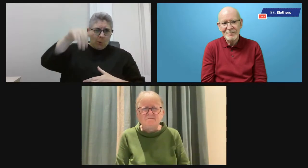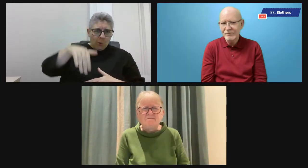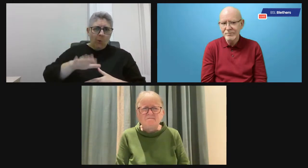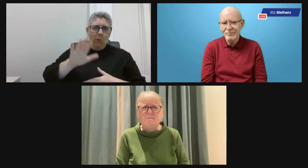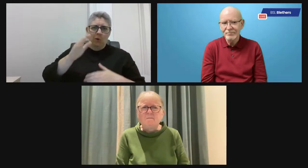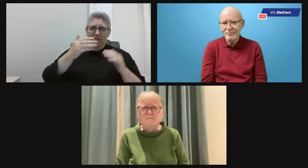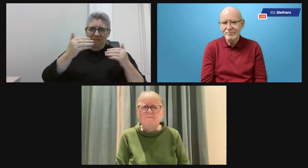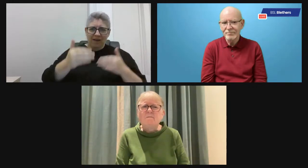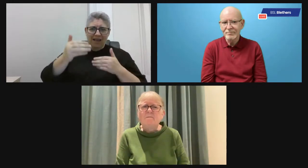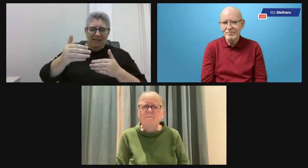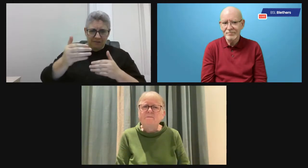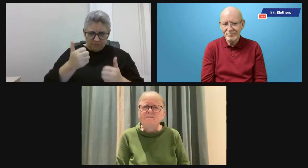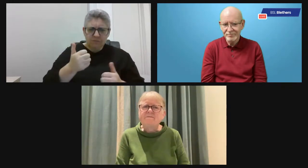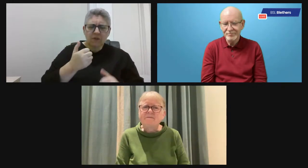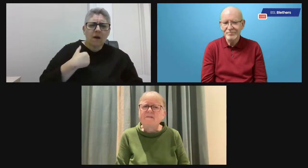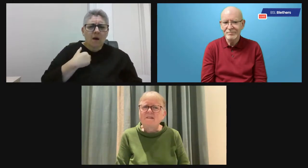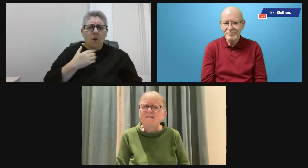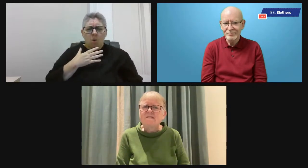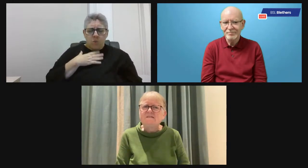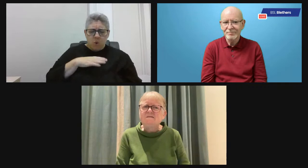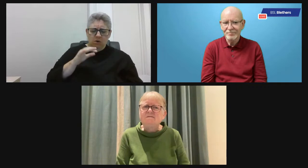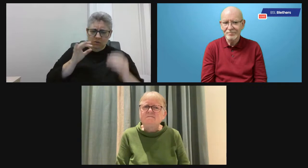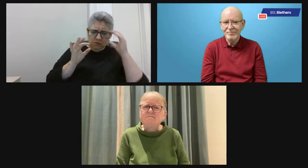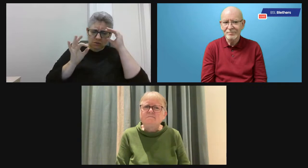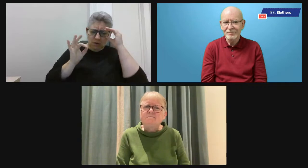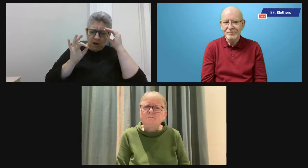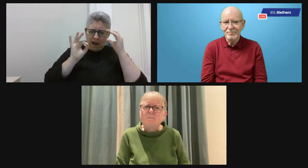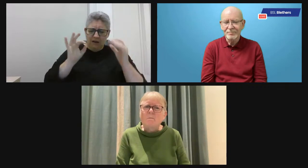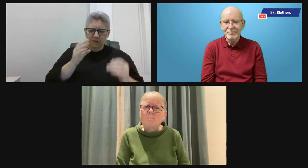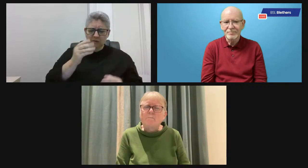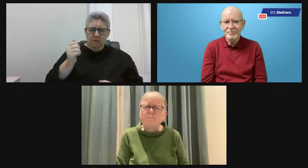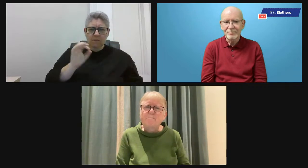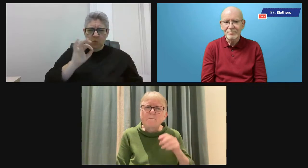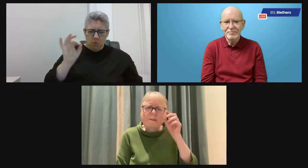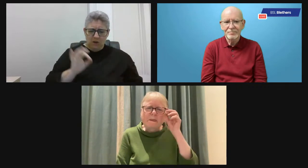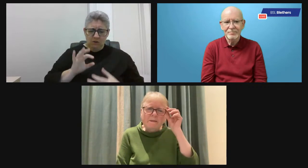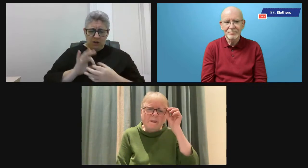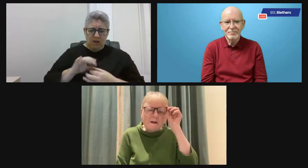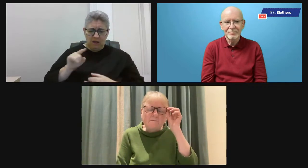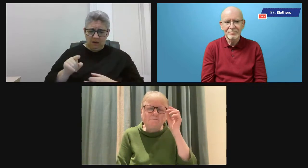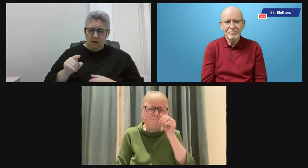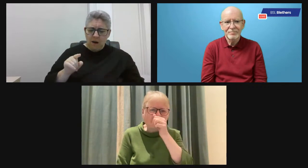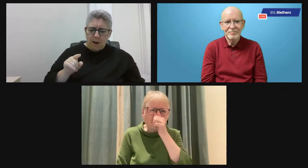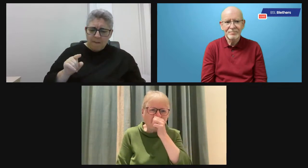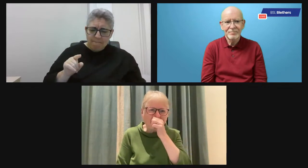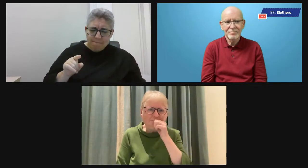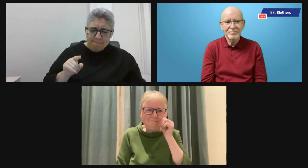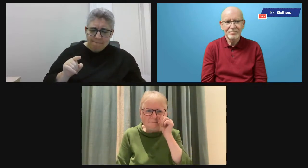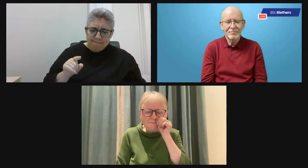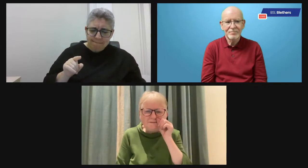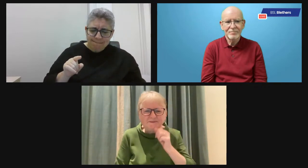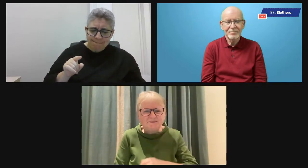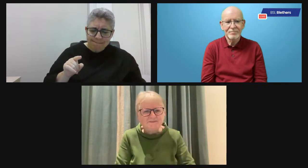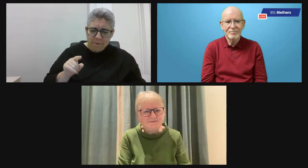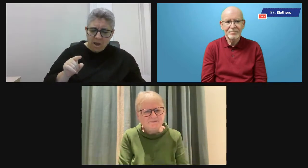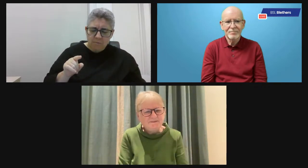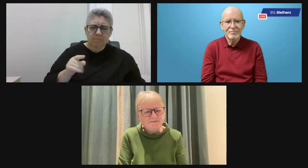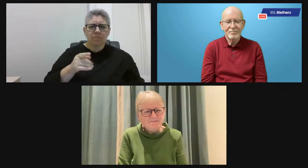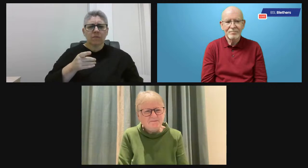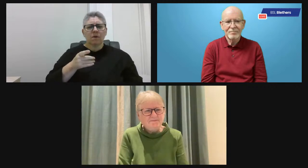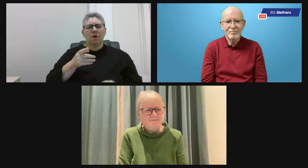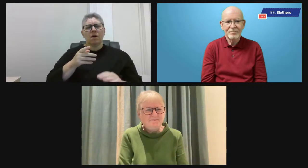courses. I suppose when we look back, it's been peaks and troughs when it comes to sort of like attainment